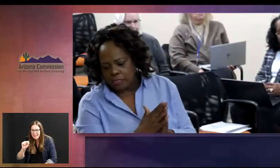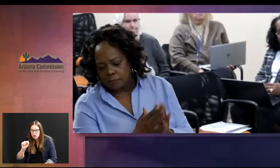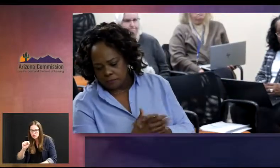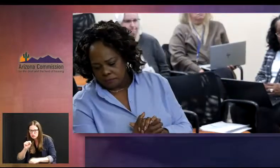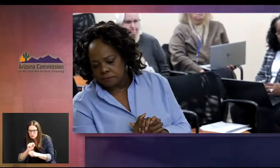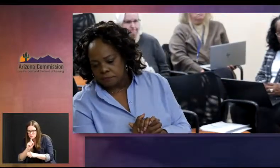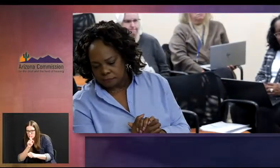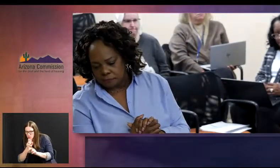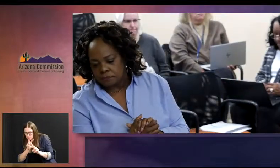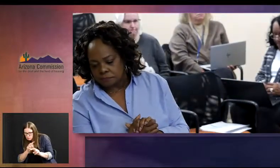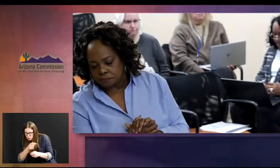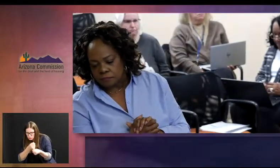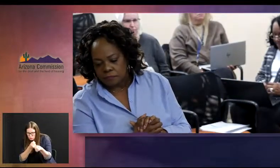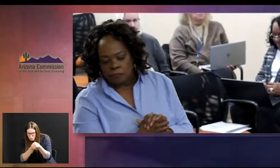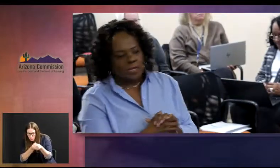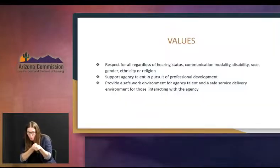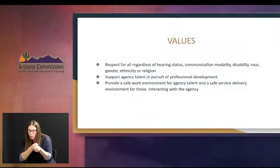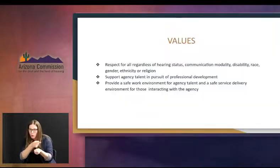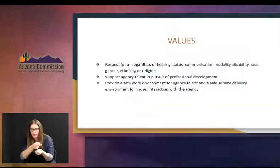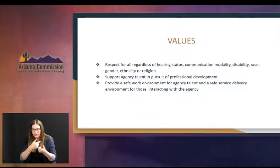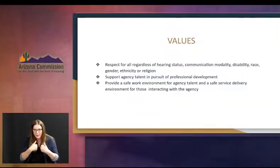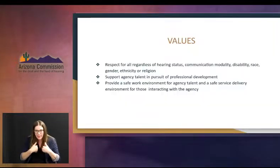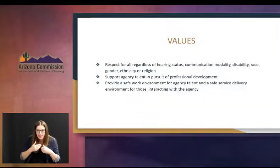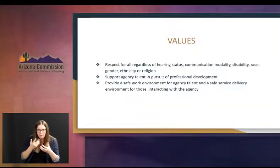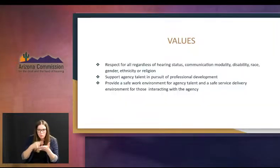supported for those communities as well.